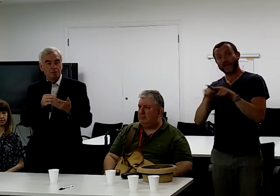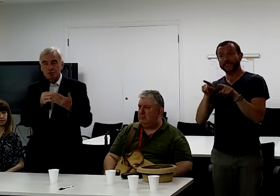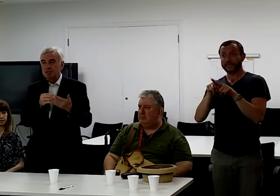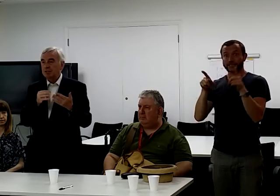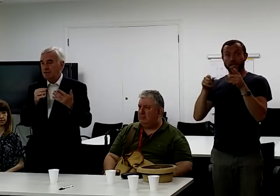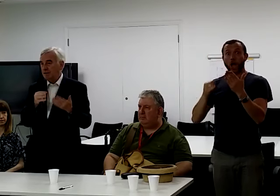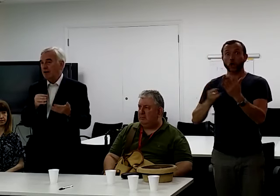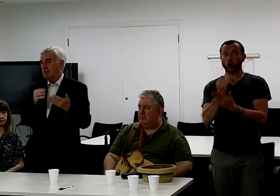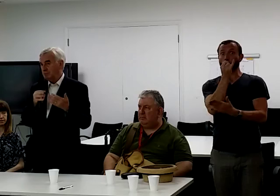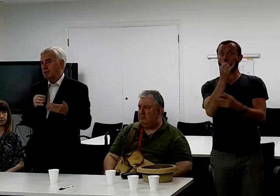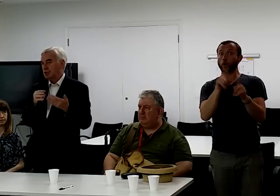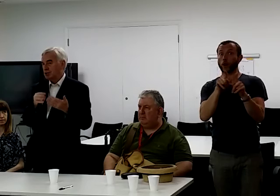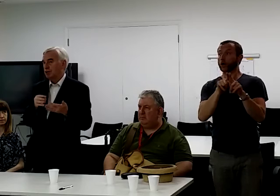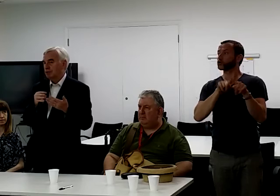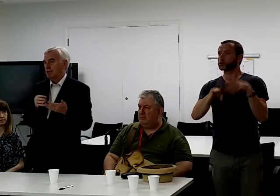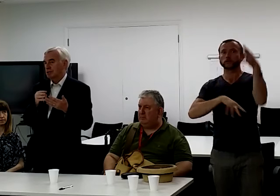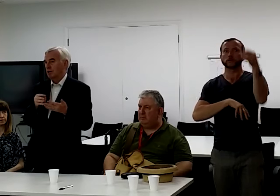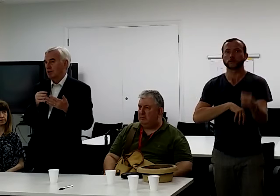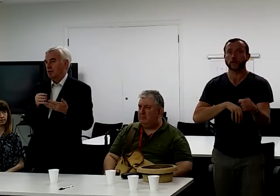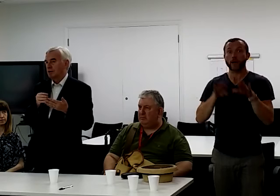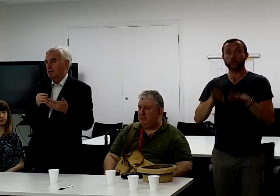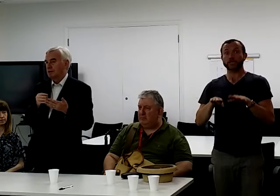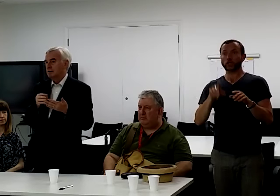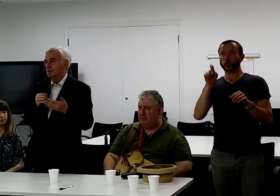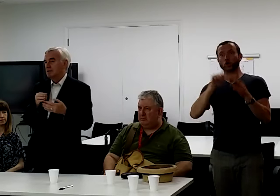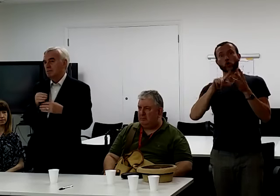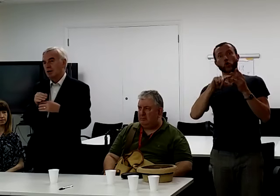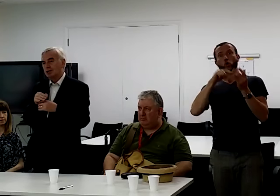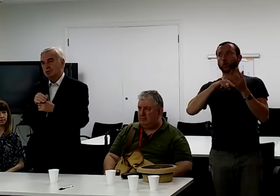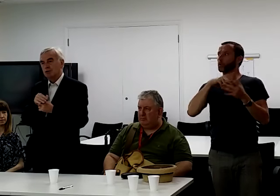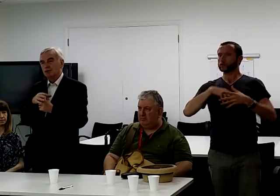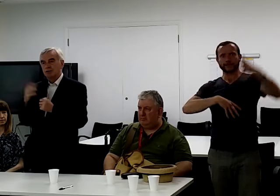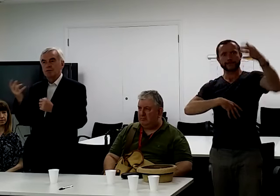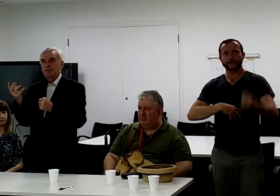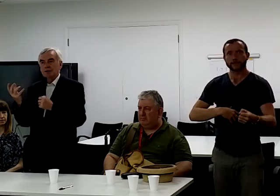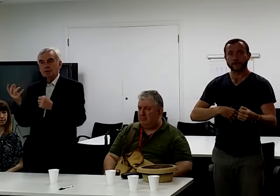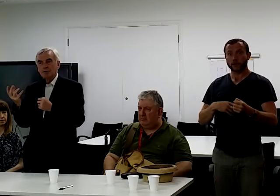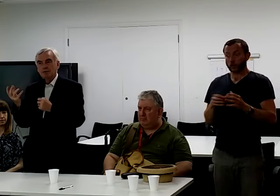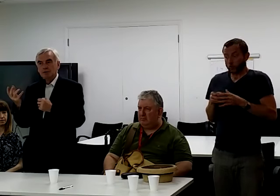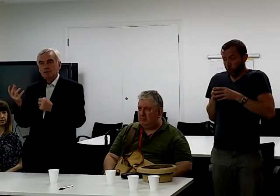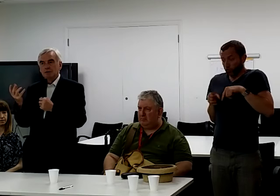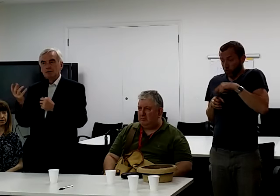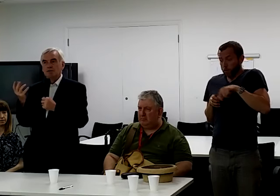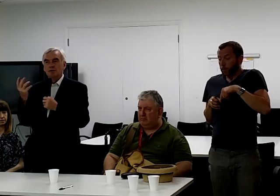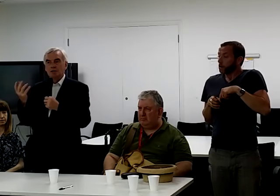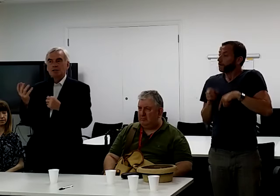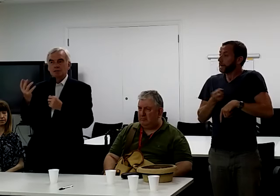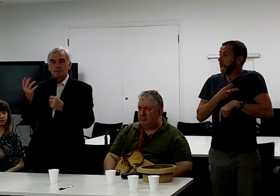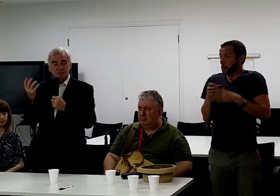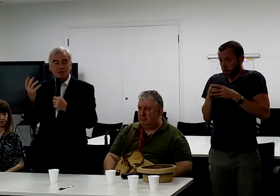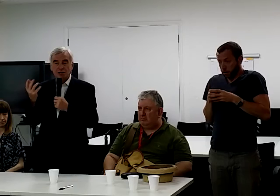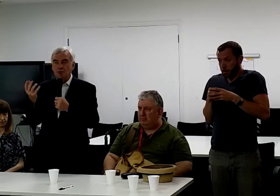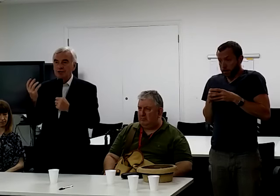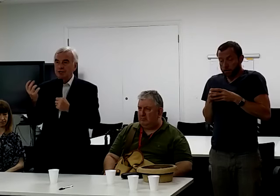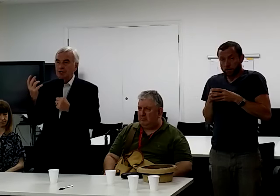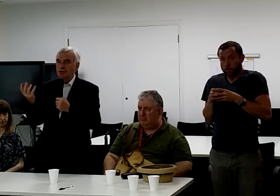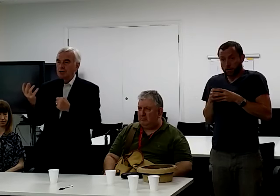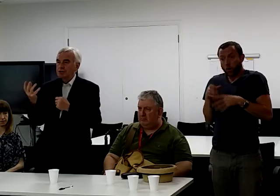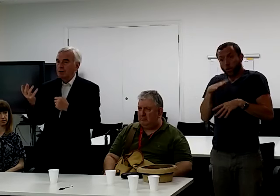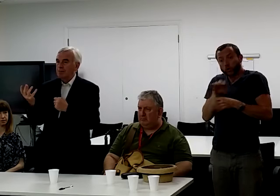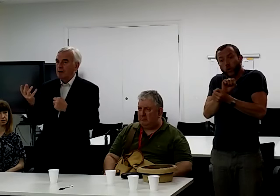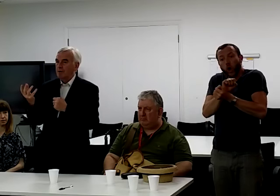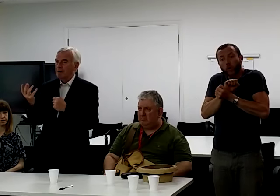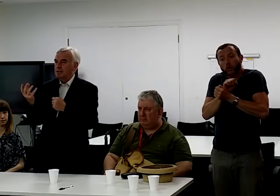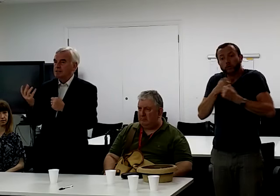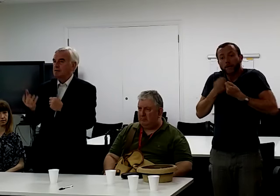coup. This is a very British coup that's going on here by a small group of people who've always literally wanted